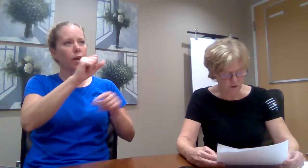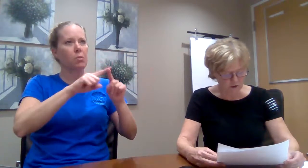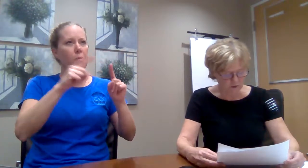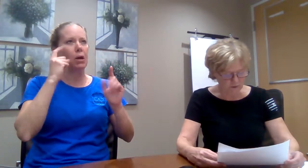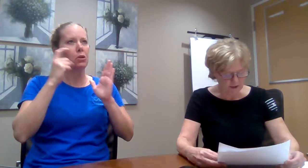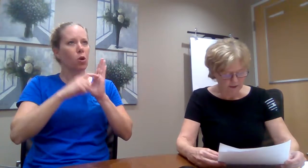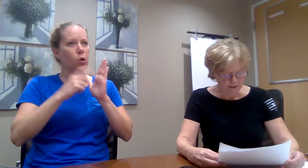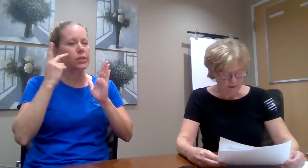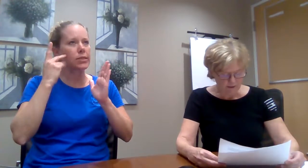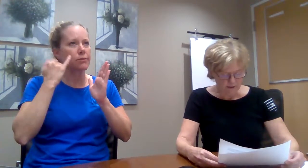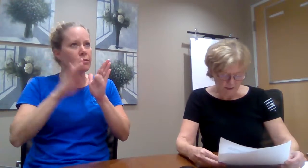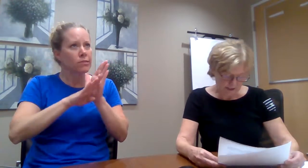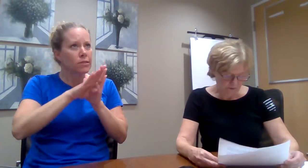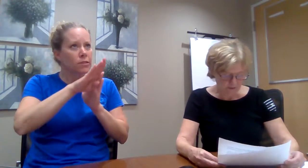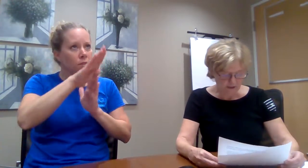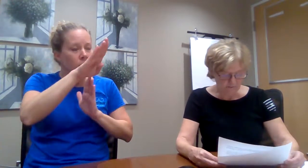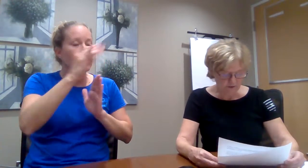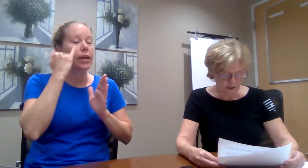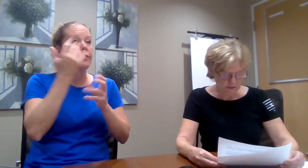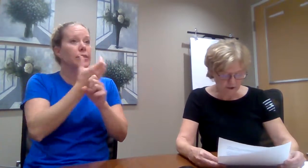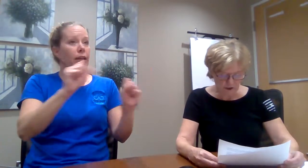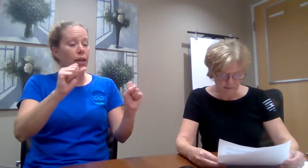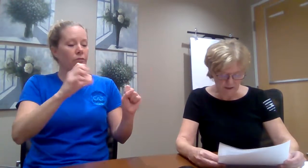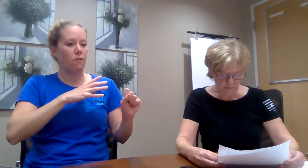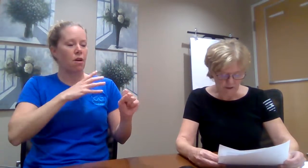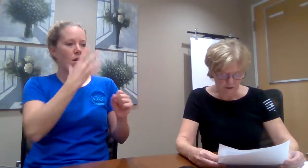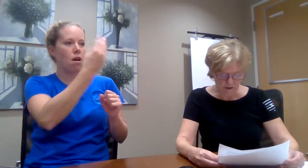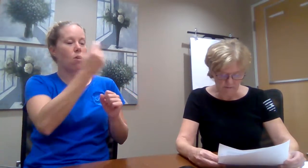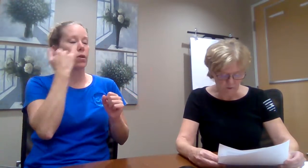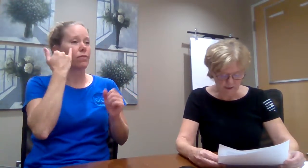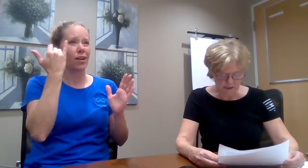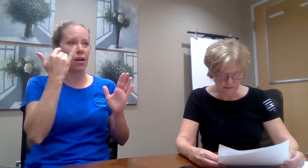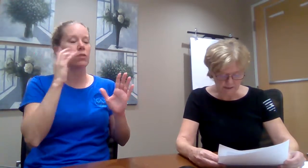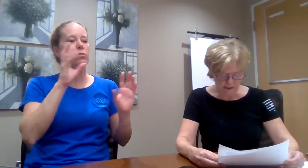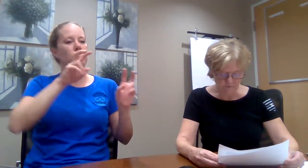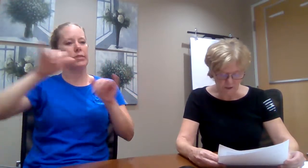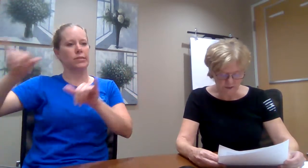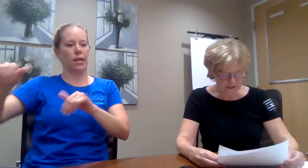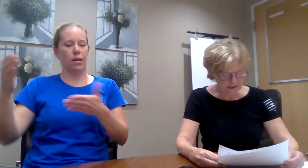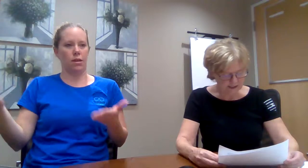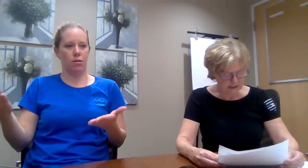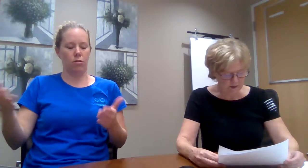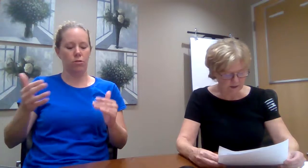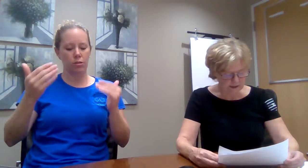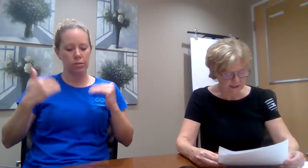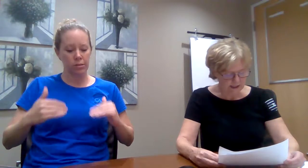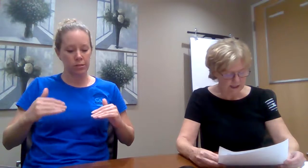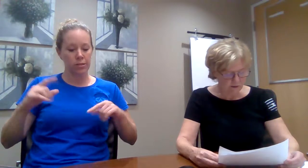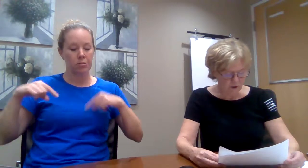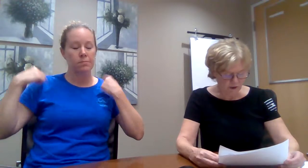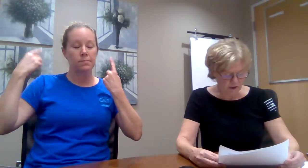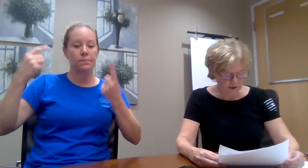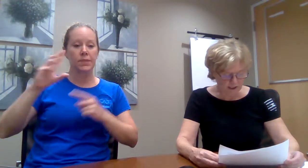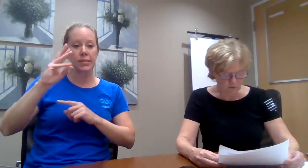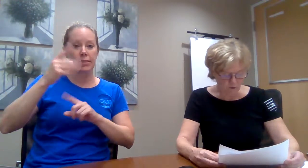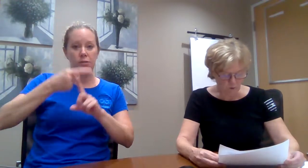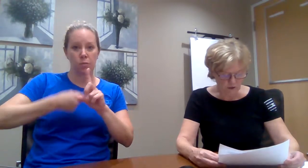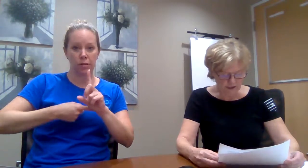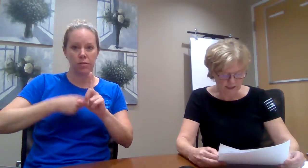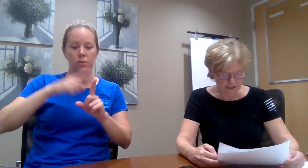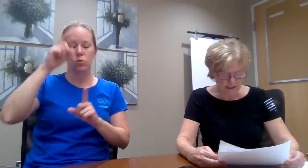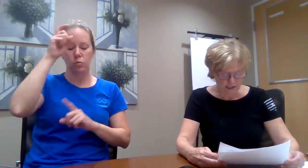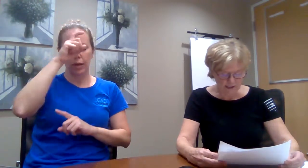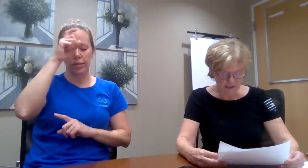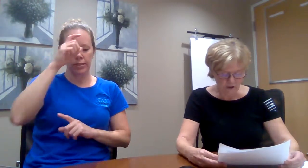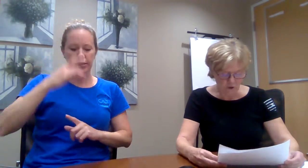safe to do so. The staff have done a phenomenal job in keeping our loved ones safe this past 6 months, and we are not out of the